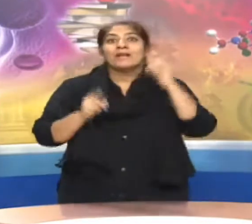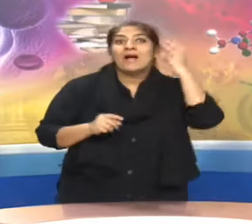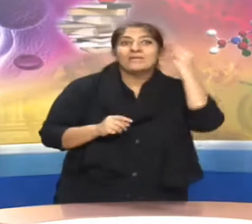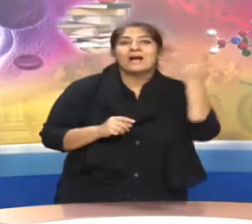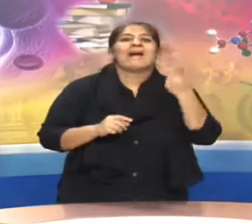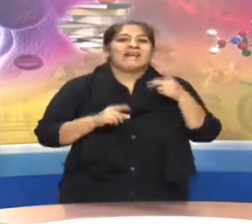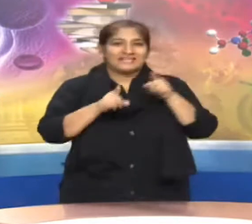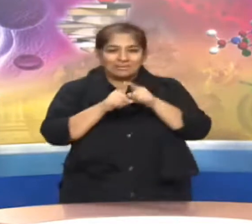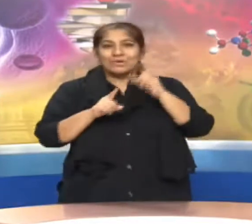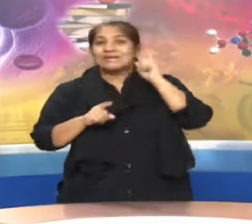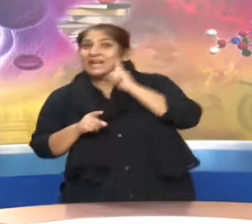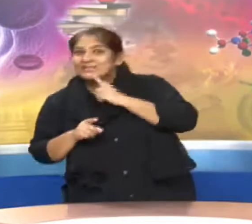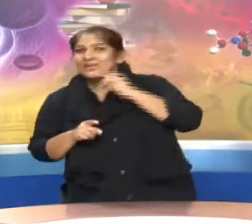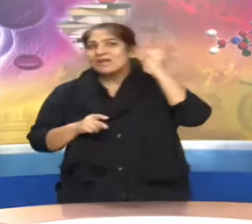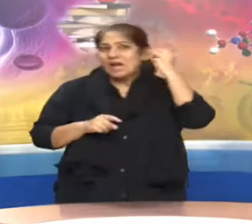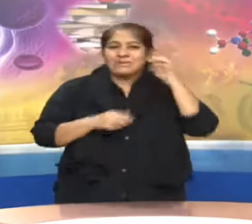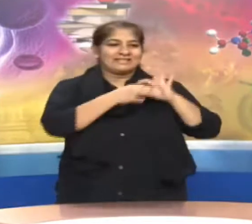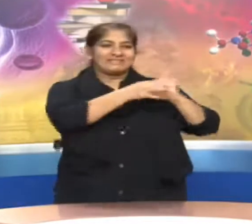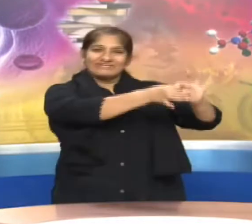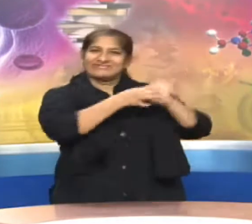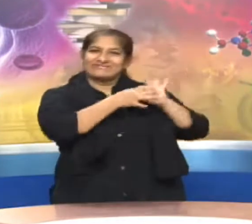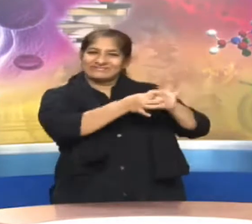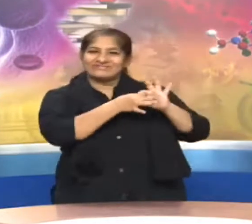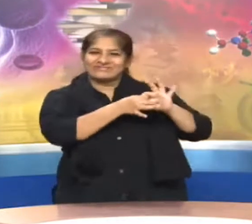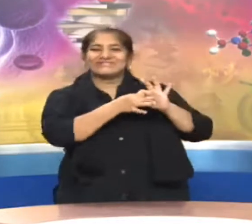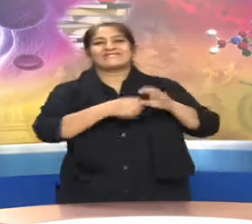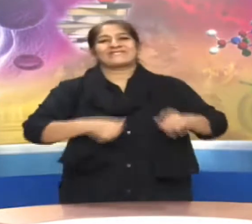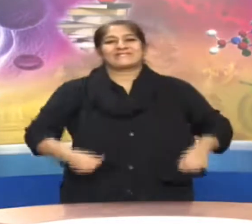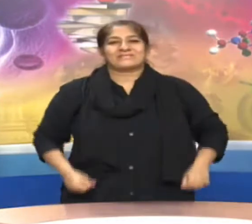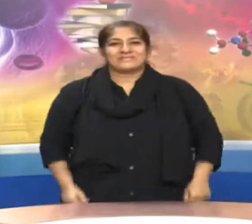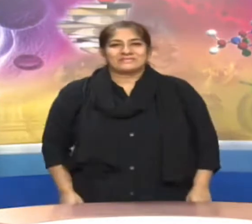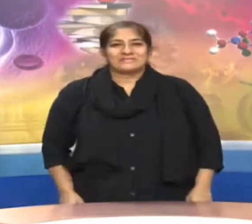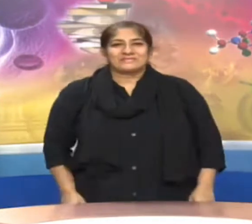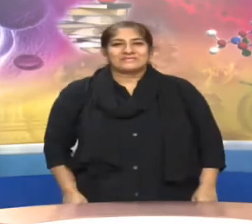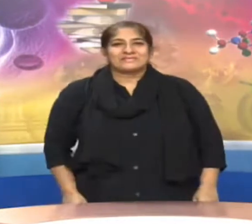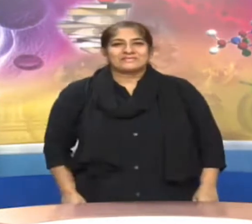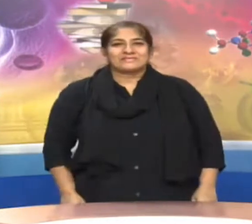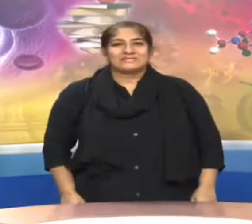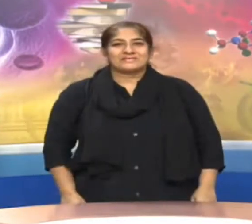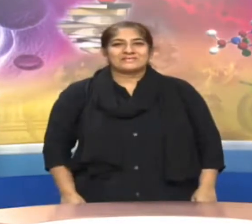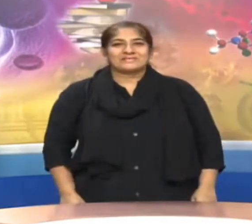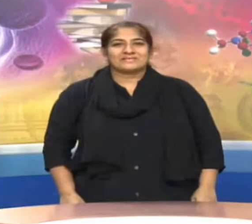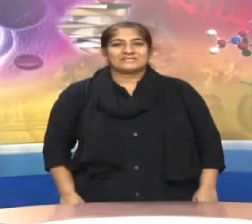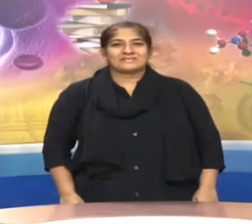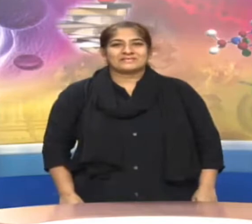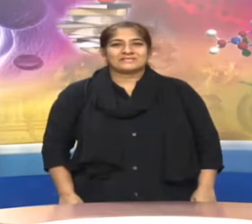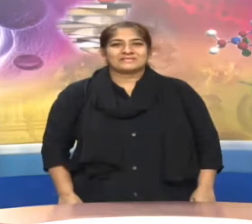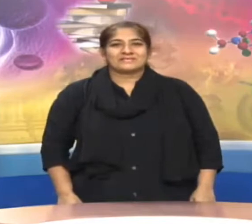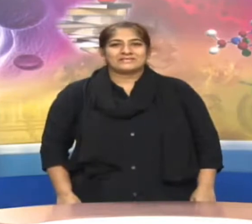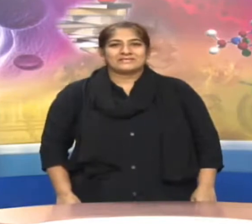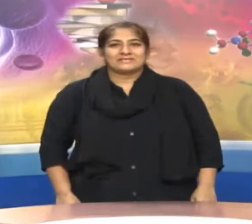video, he or she can also listen the audio and understand the chapter.